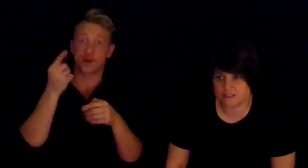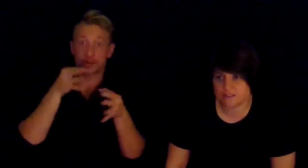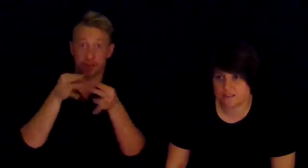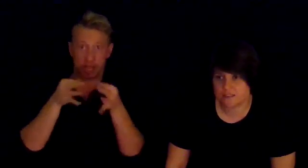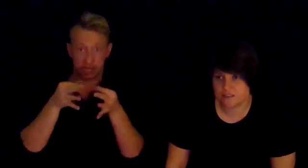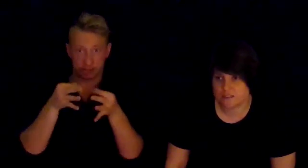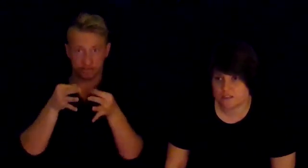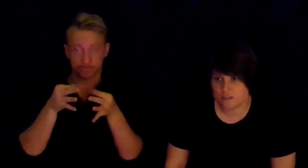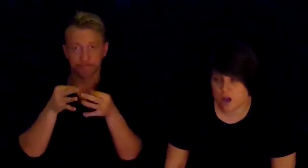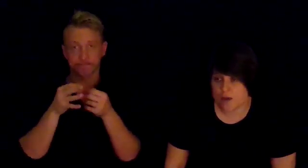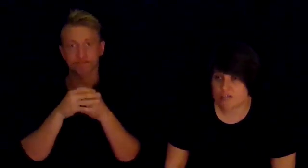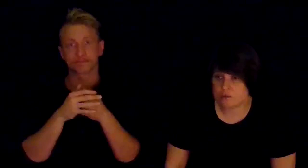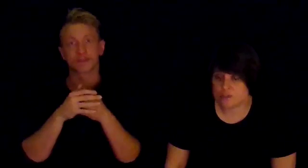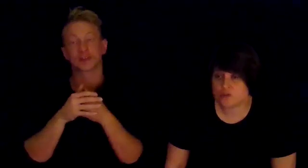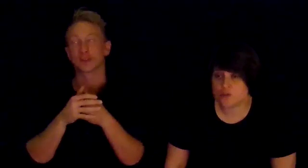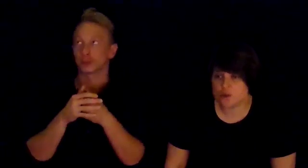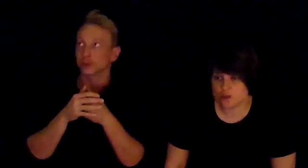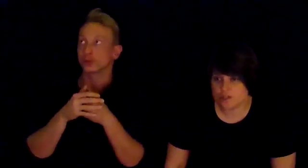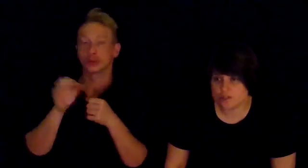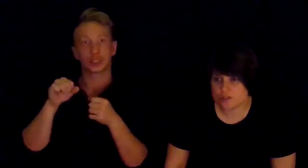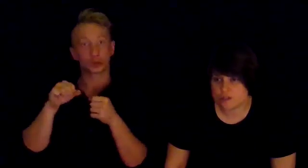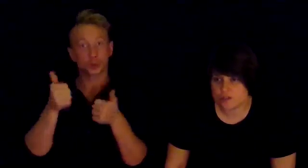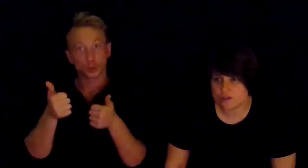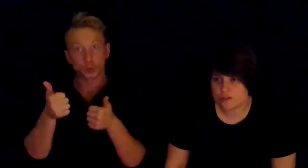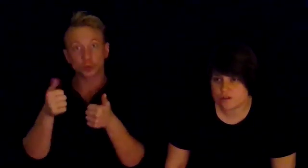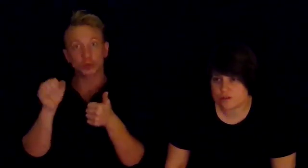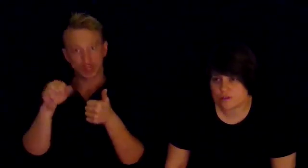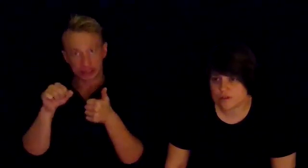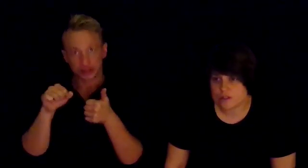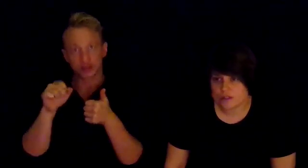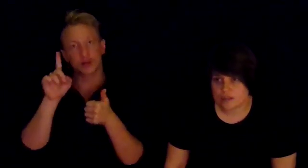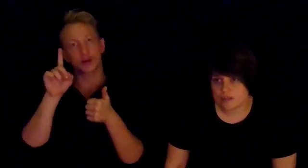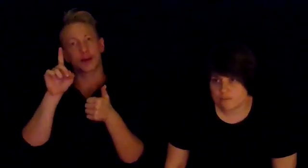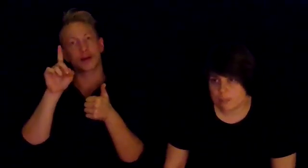plan, I mean, it was good,